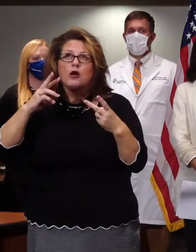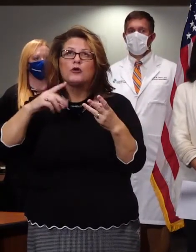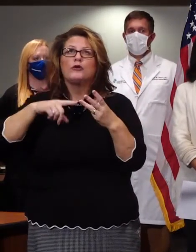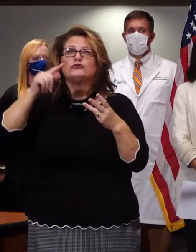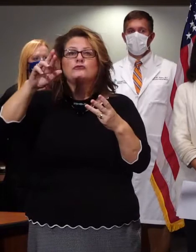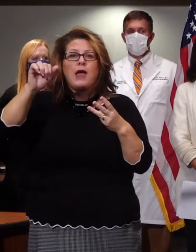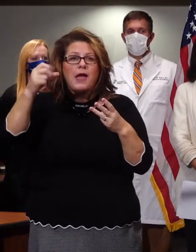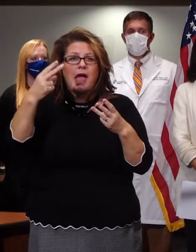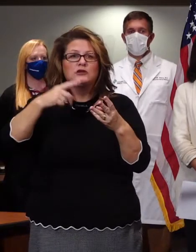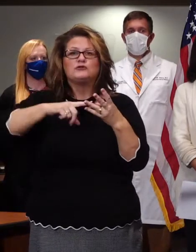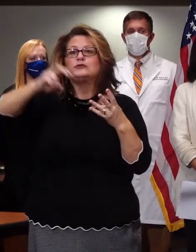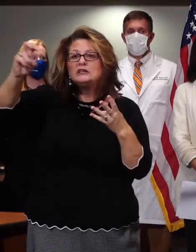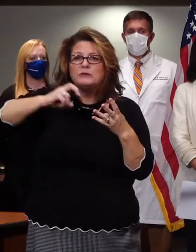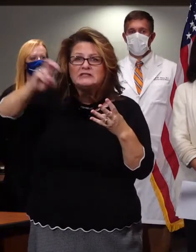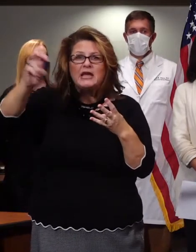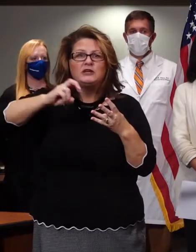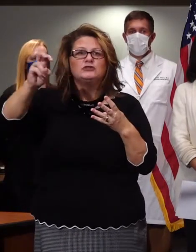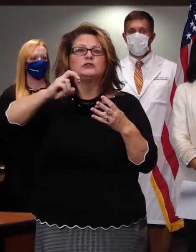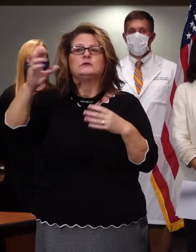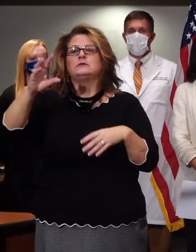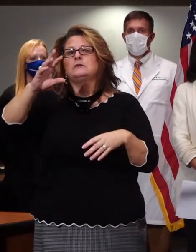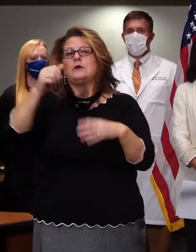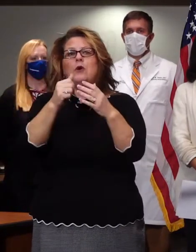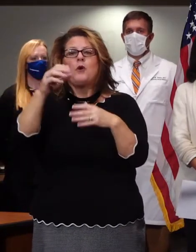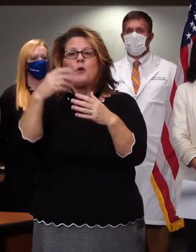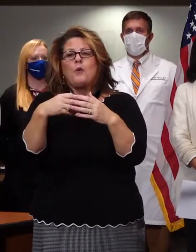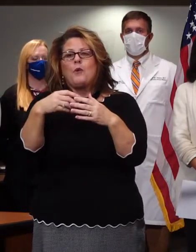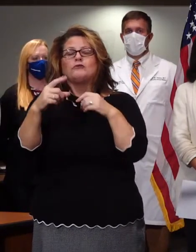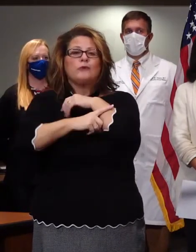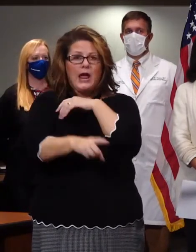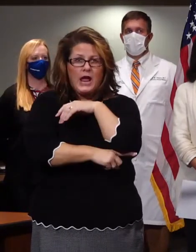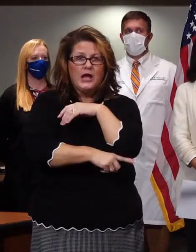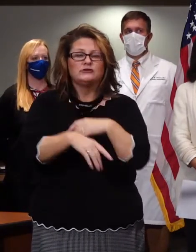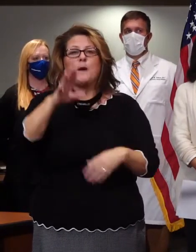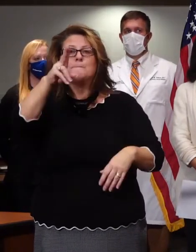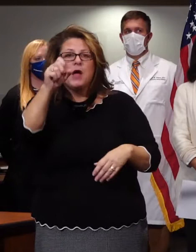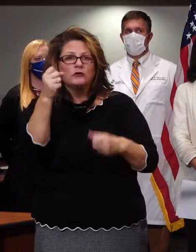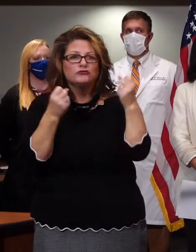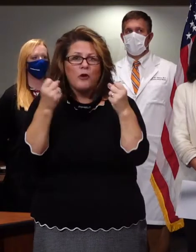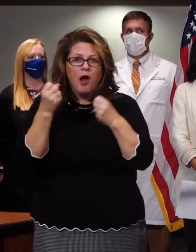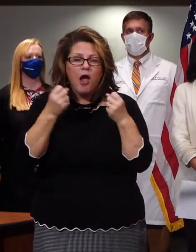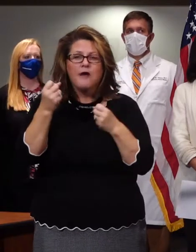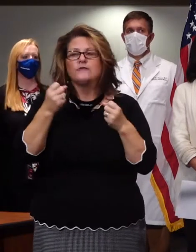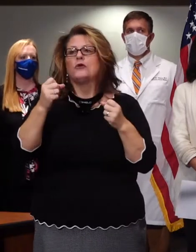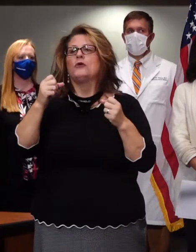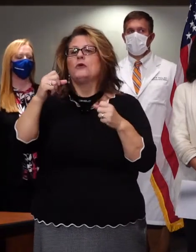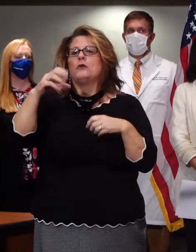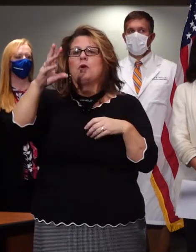trash, transportation, waste removal. That includes bus drivers, Department of Transportation workers, and